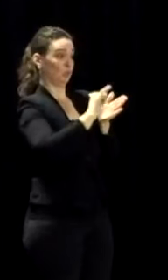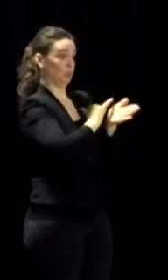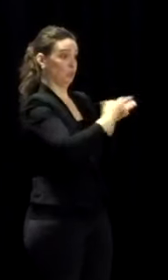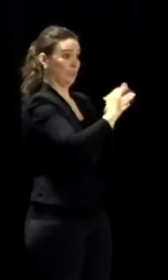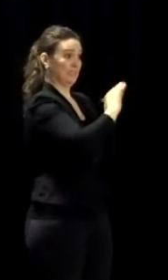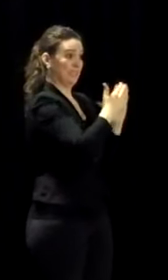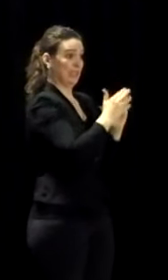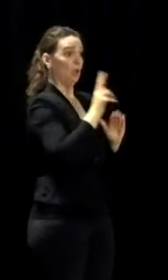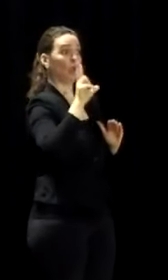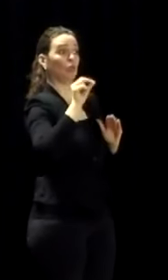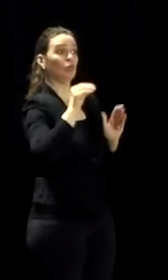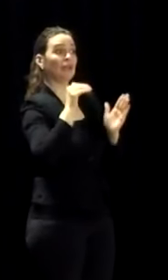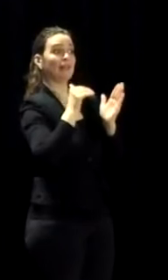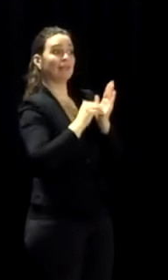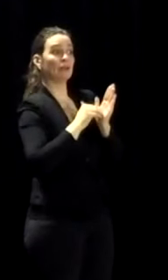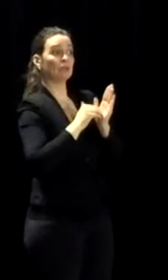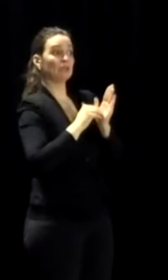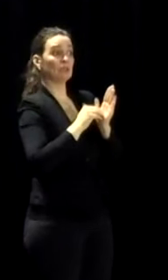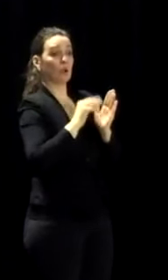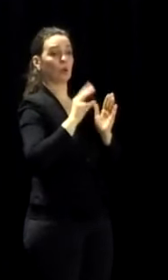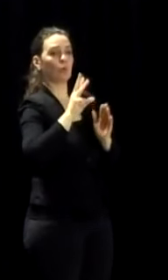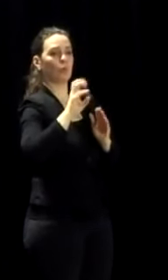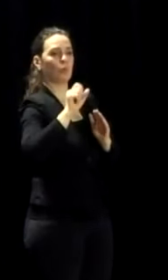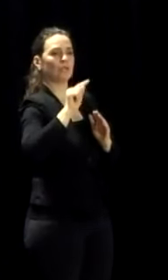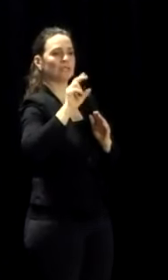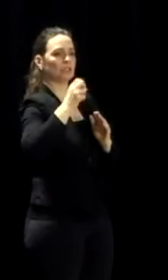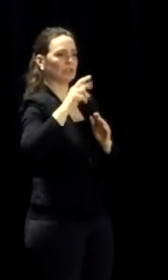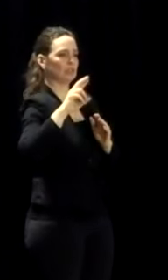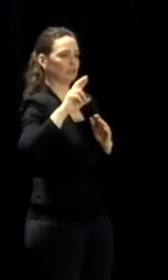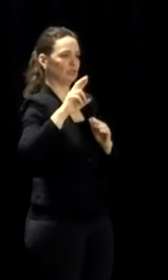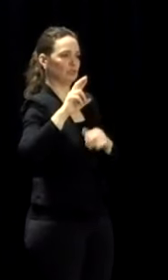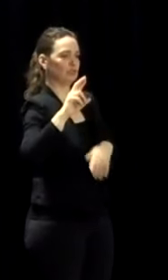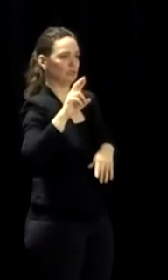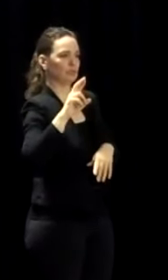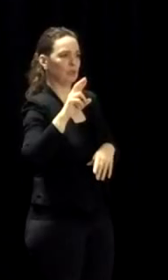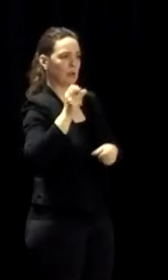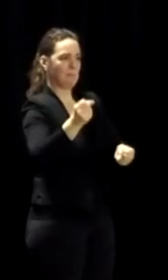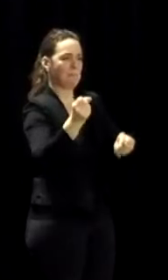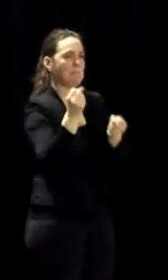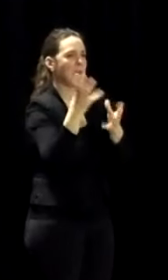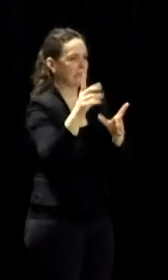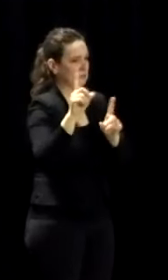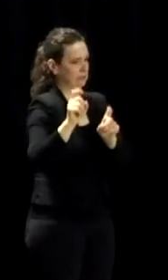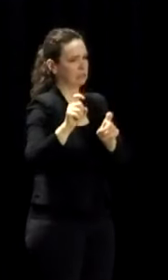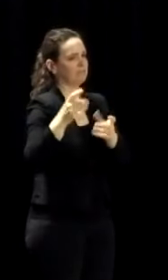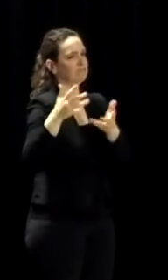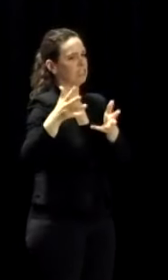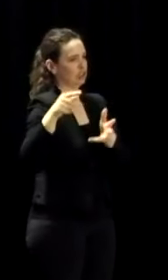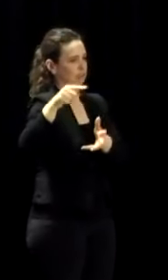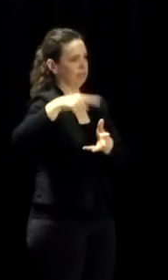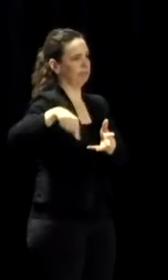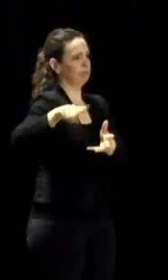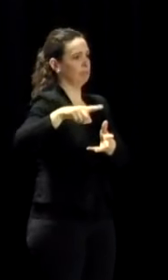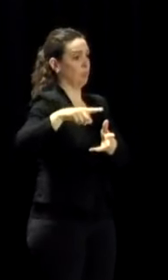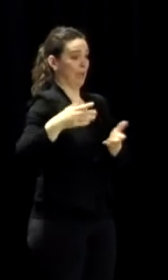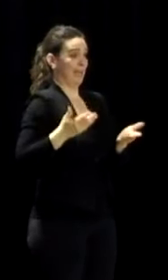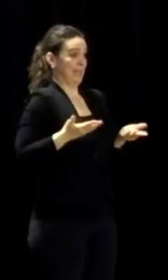Westchester, right? And massive amounts of testing, because that's where people are very sick. We've been able to test and test and test and